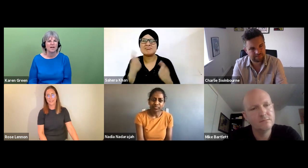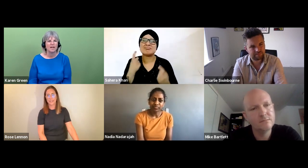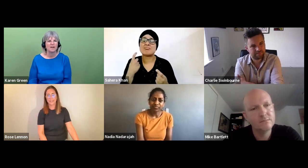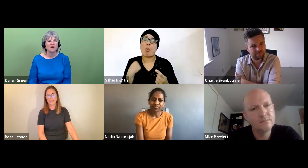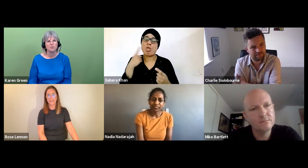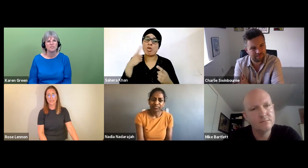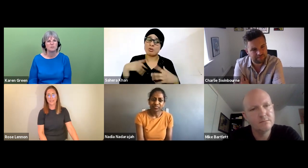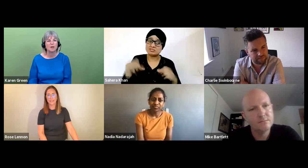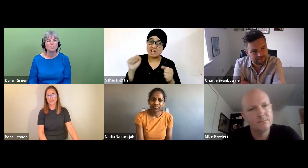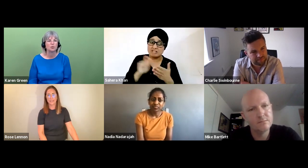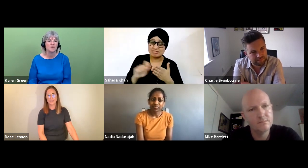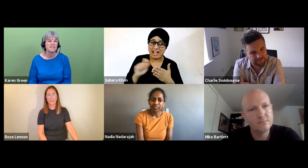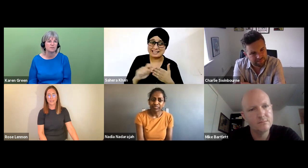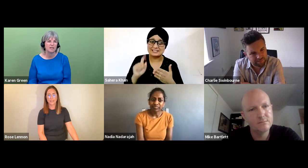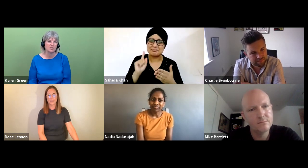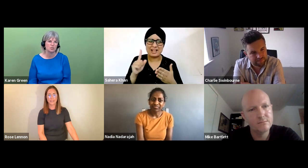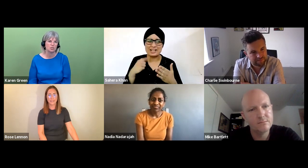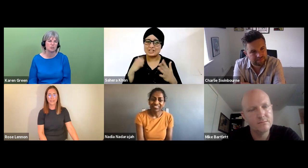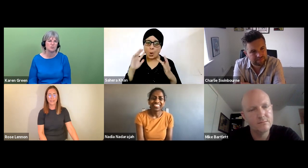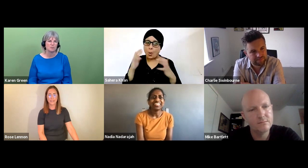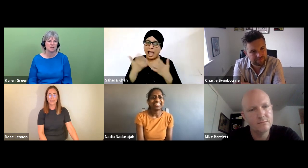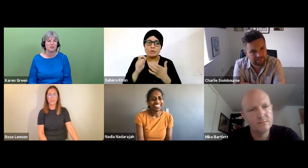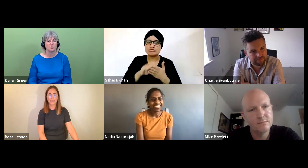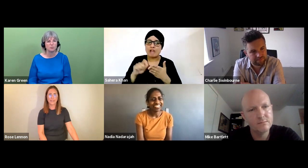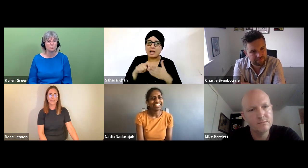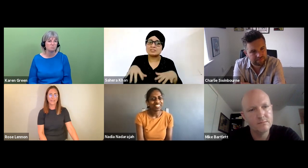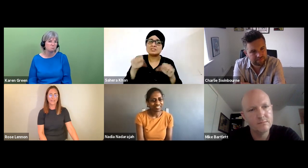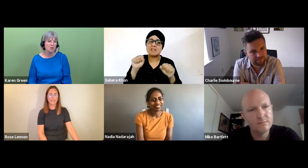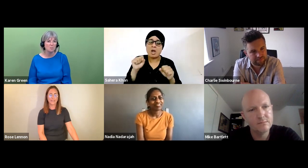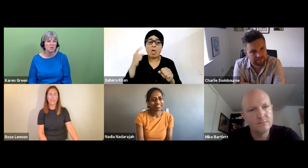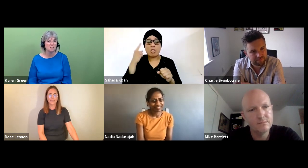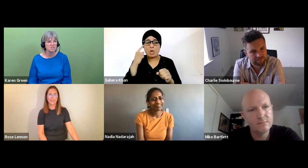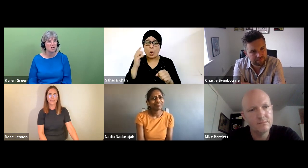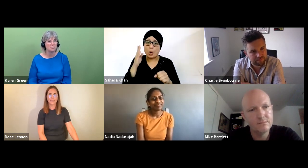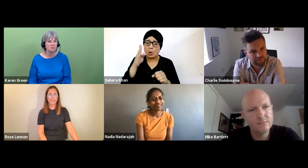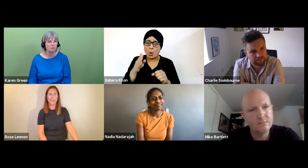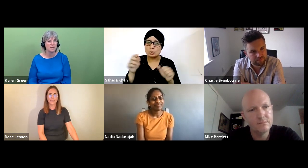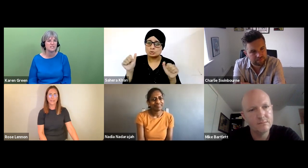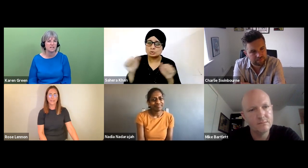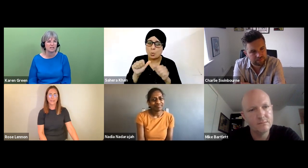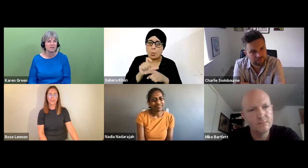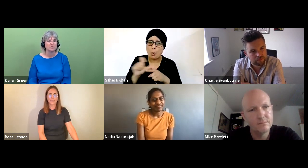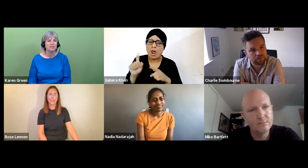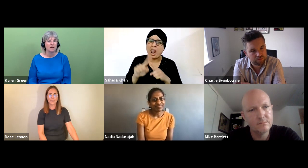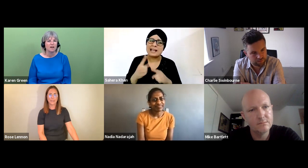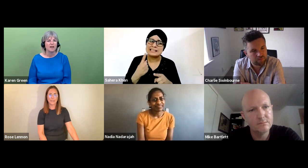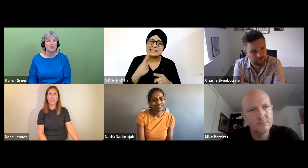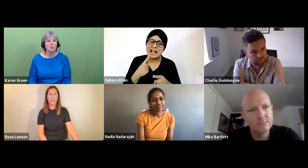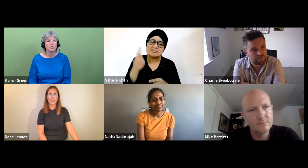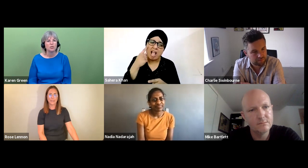And I wanted to become creative again. I wanted to do something. And I thought, I'm going to start writing. And I went on a